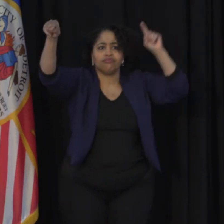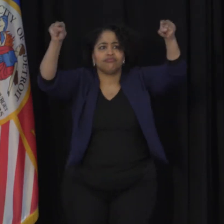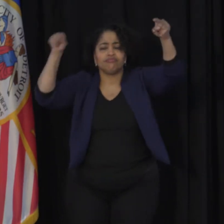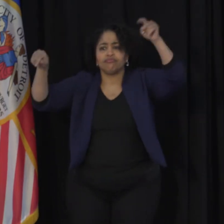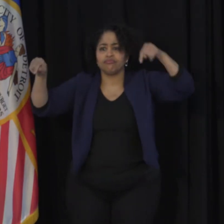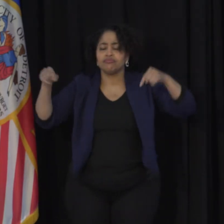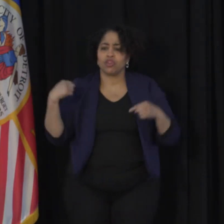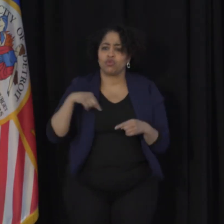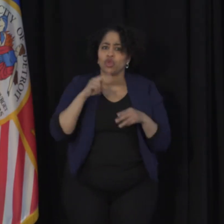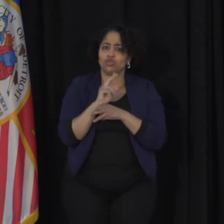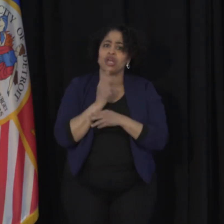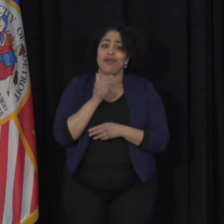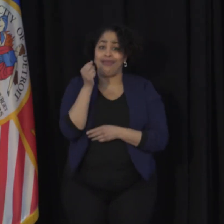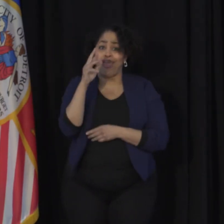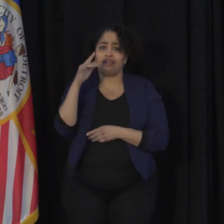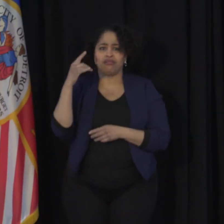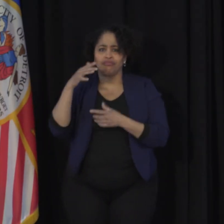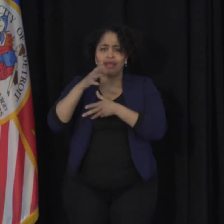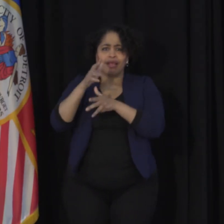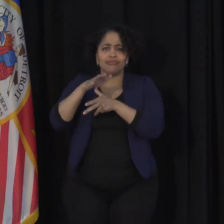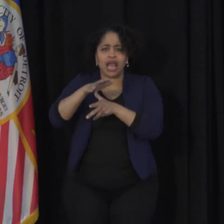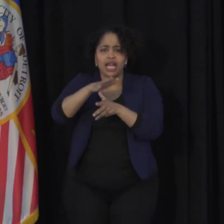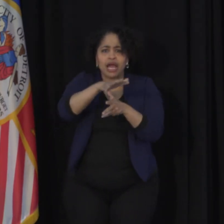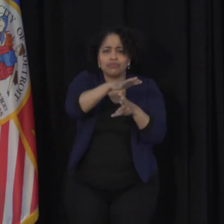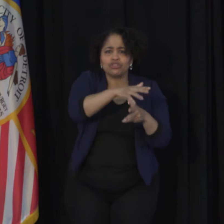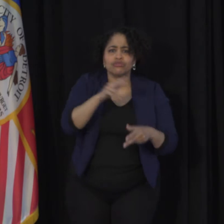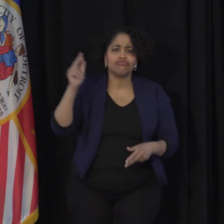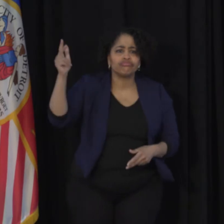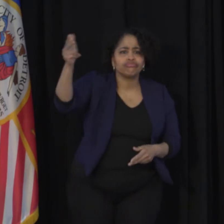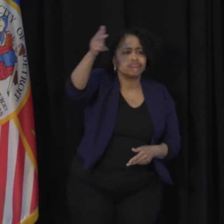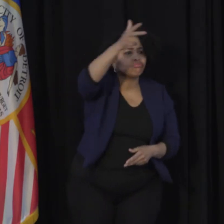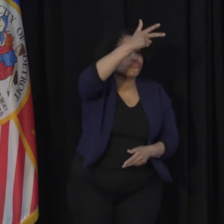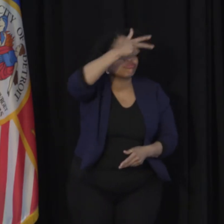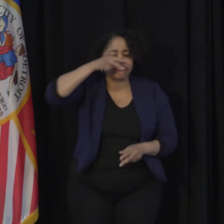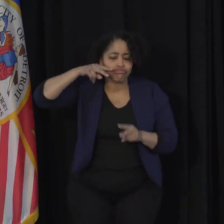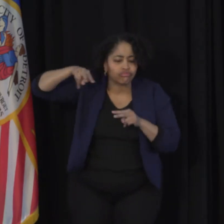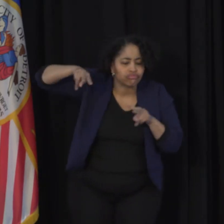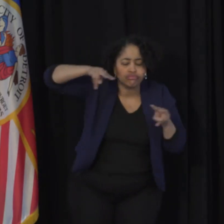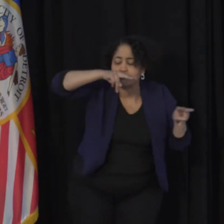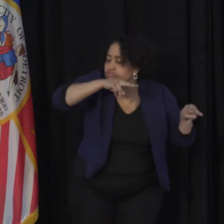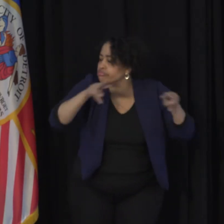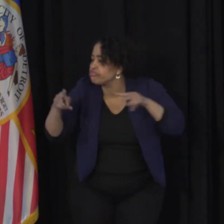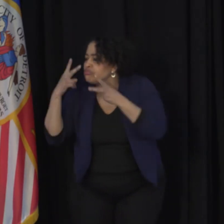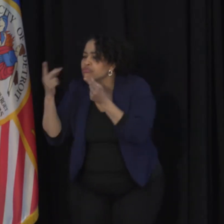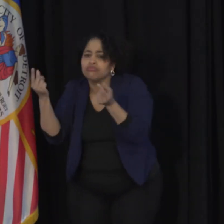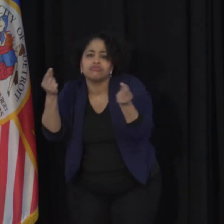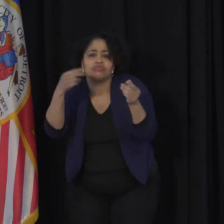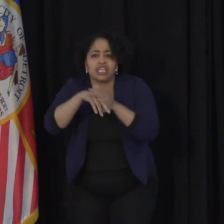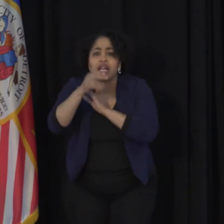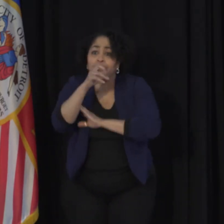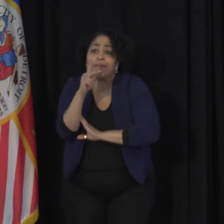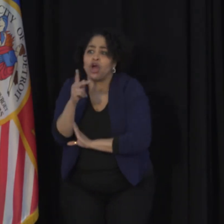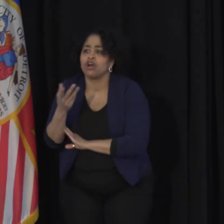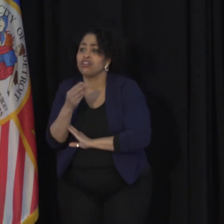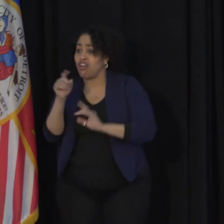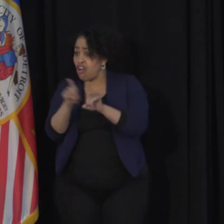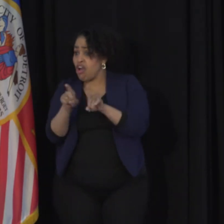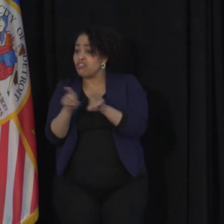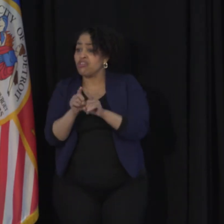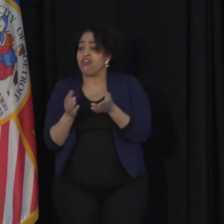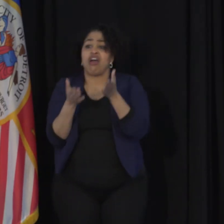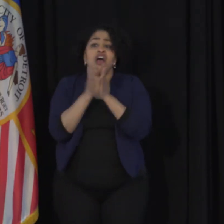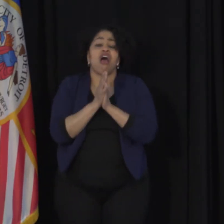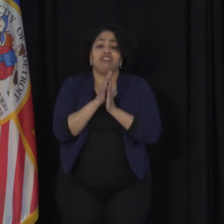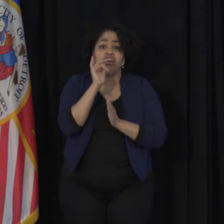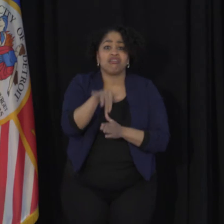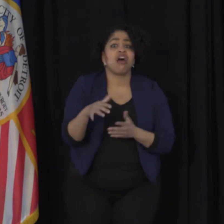air support unit to do some flyovers to see what the activities are at the parks. And we're also going to ask